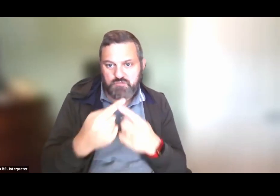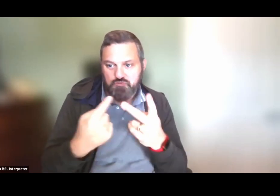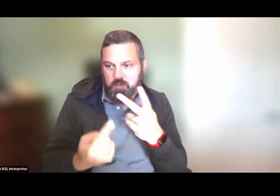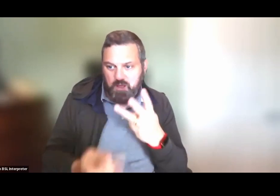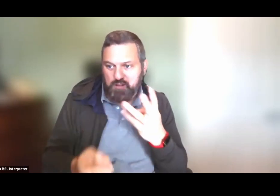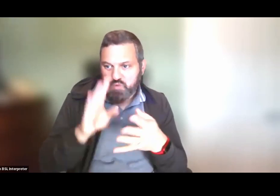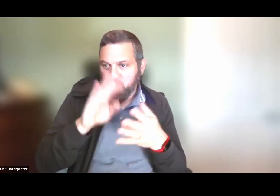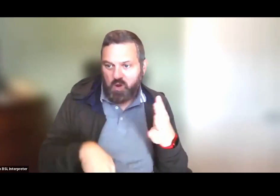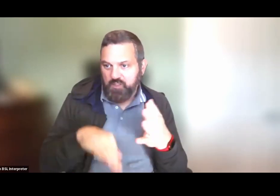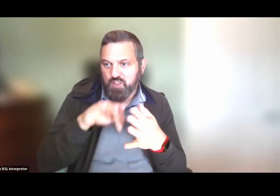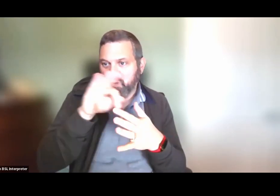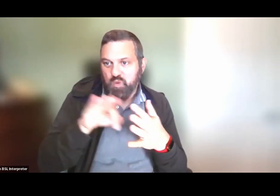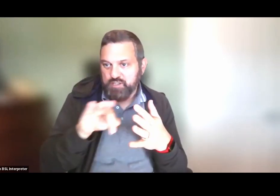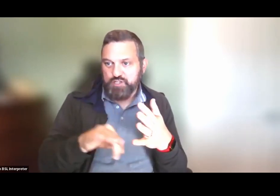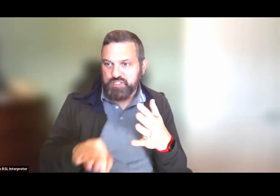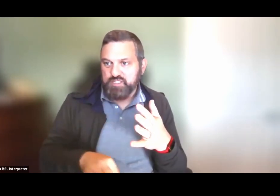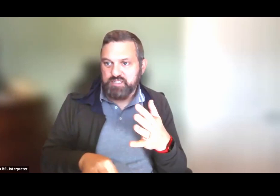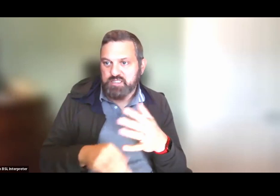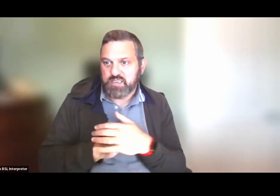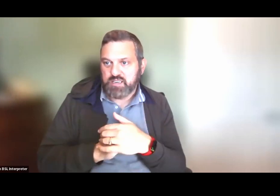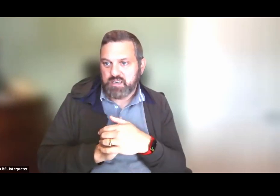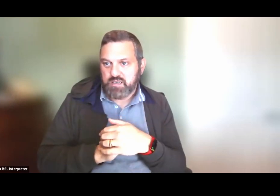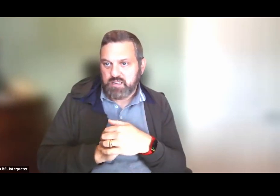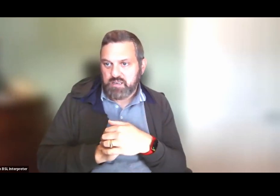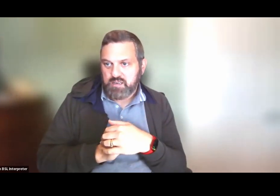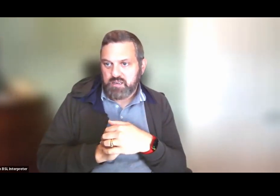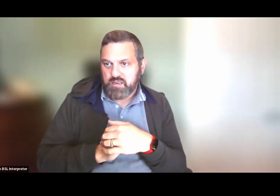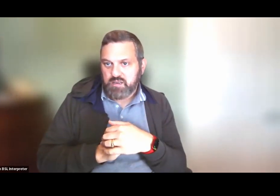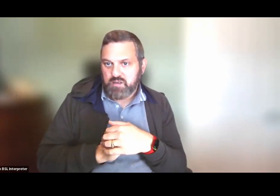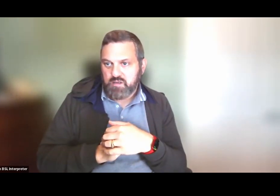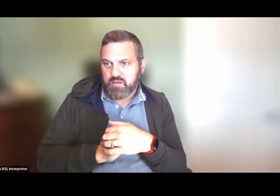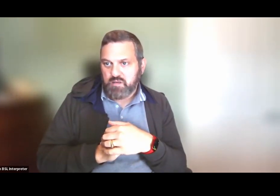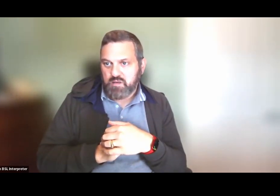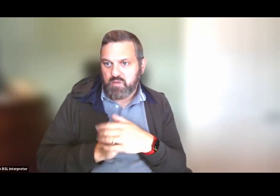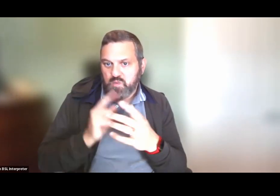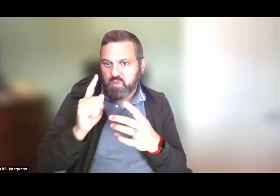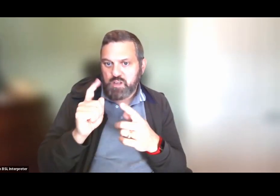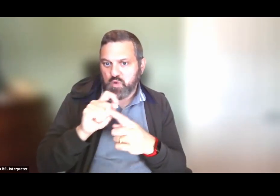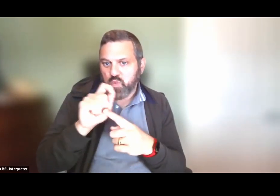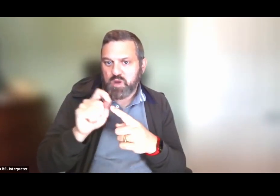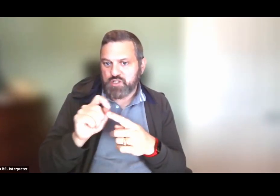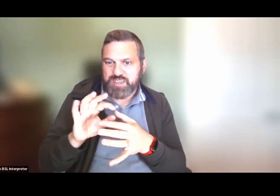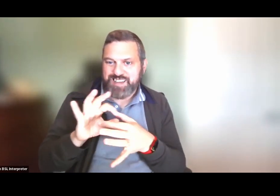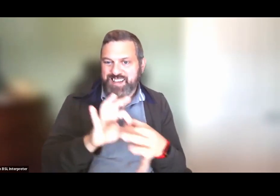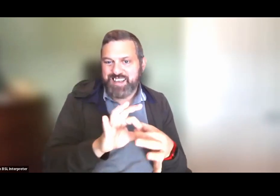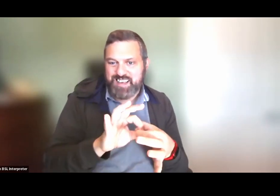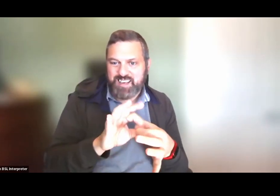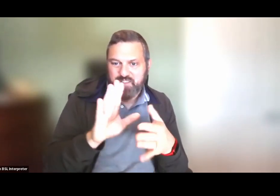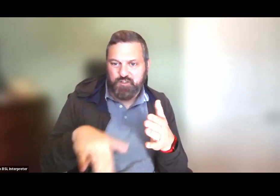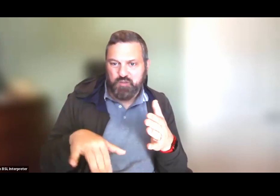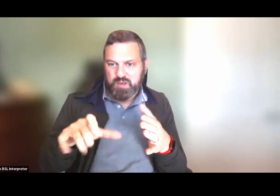these wonderful questions, but I have seen a question going on from that one from